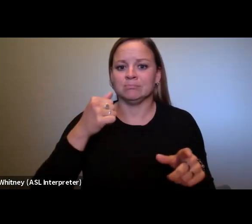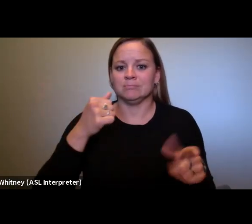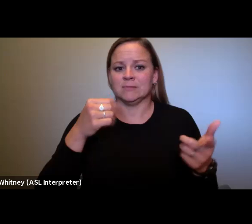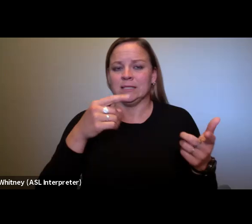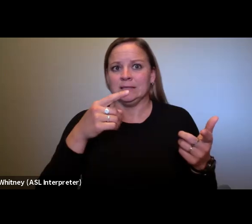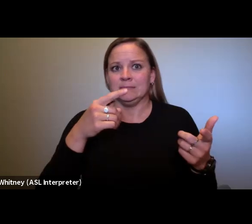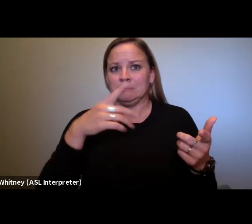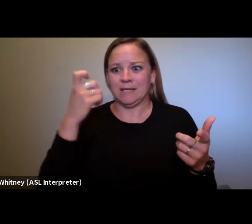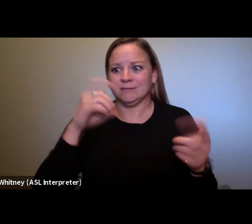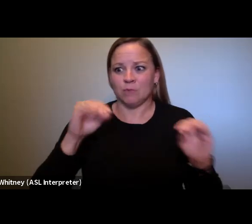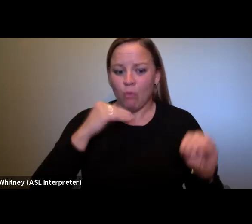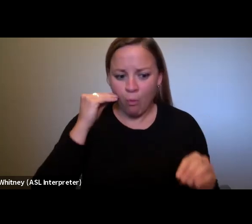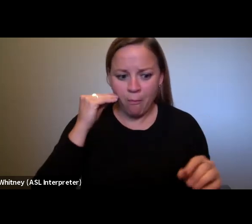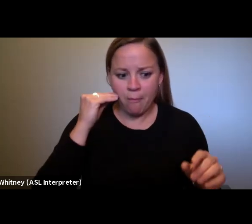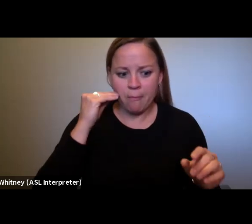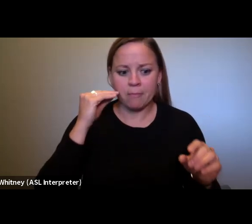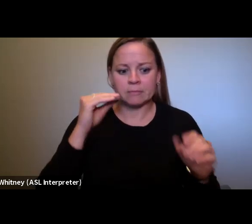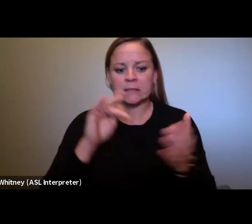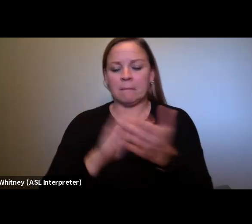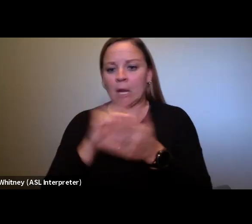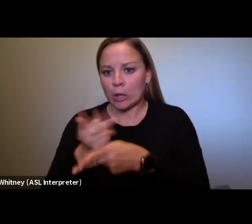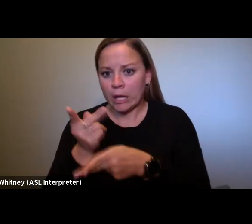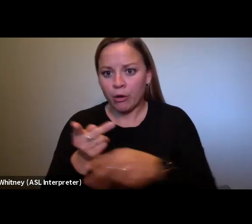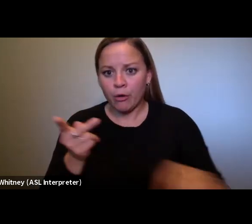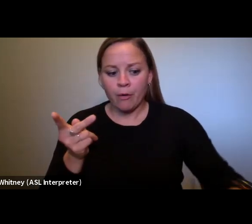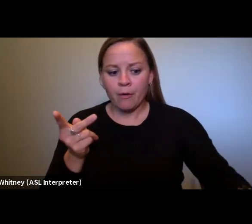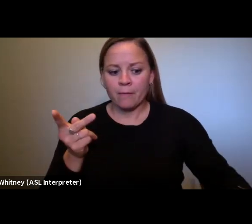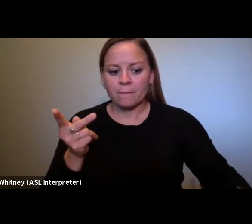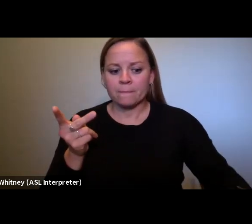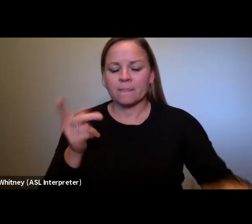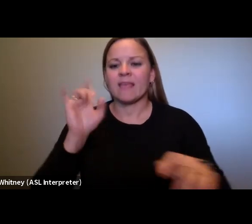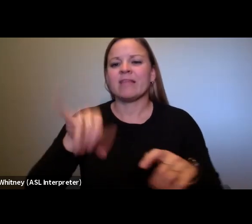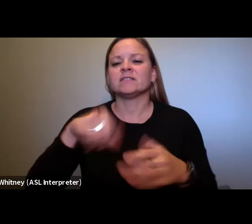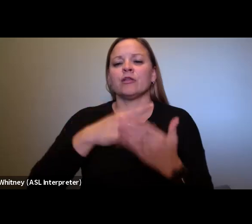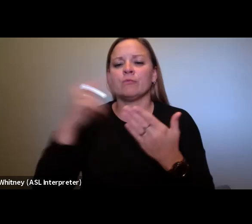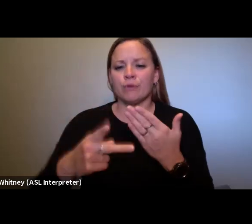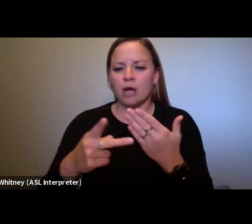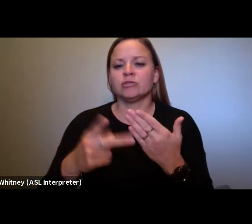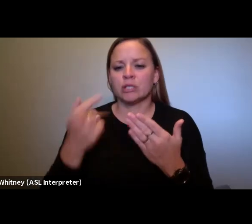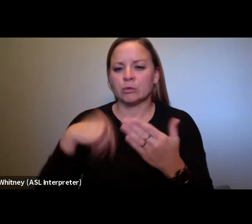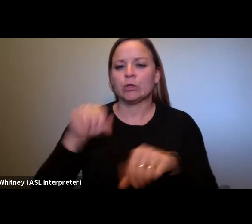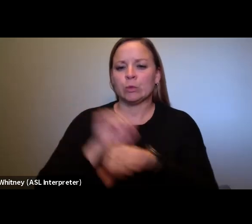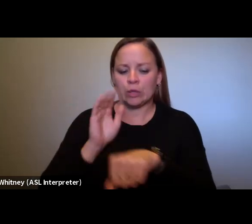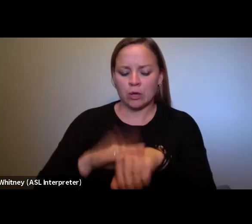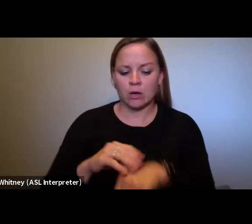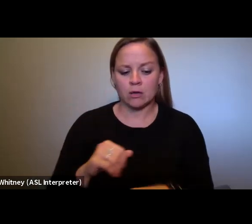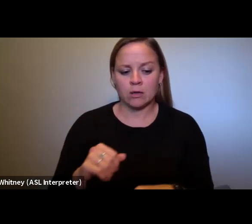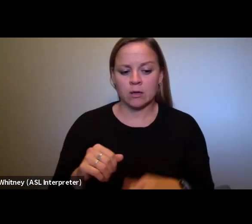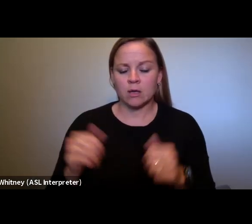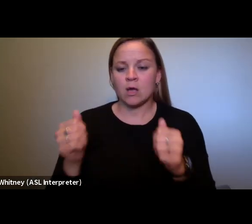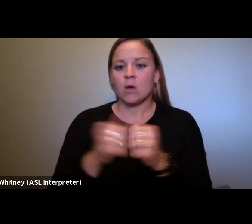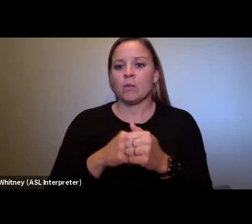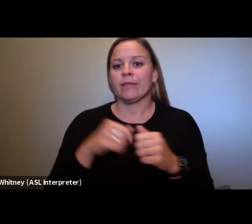they don't have medical care. So that's another project that we're working on. With all those, success